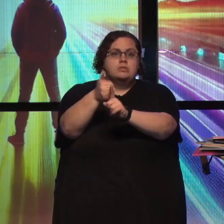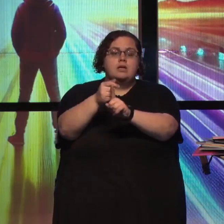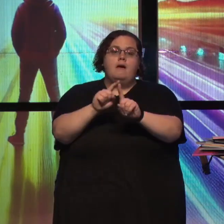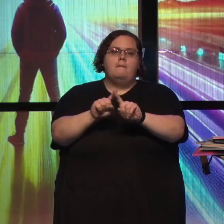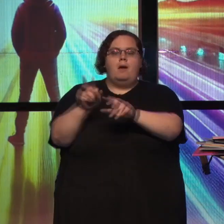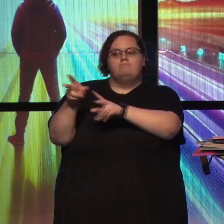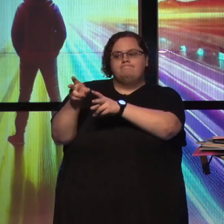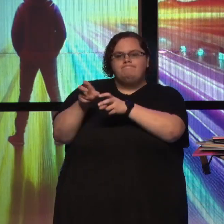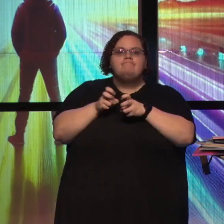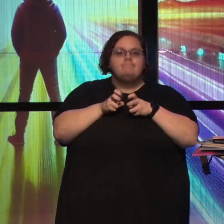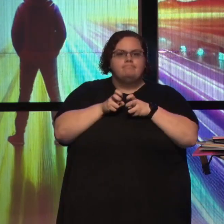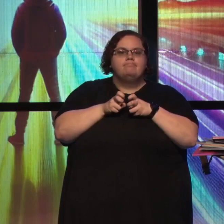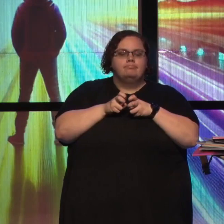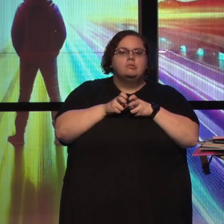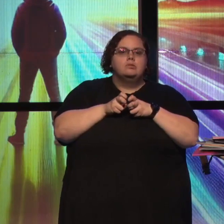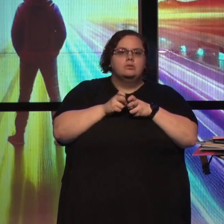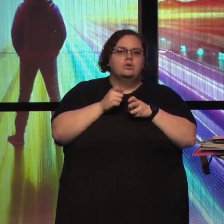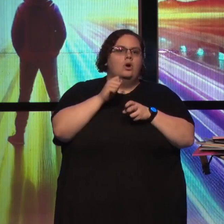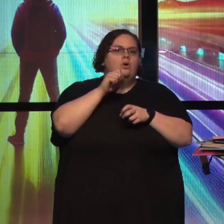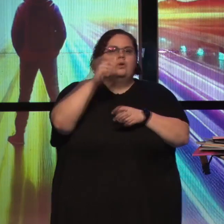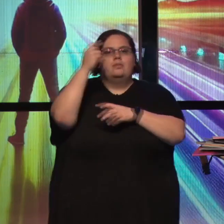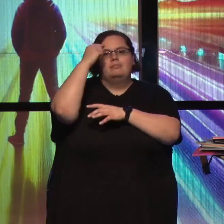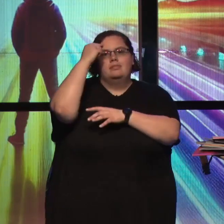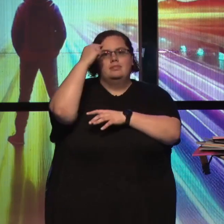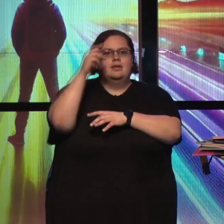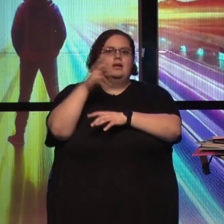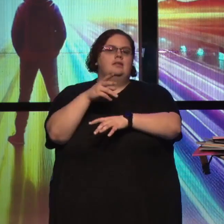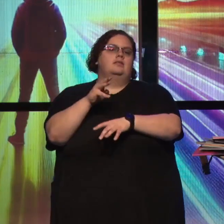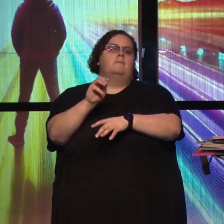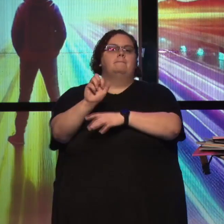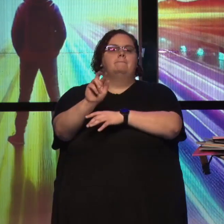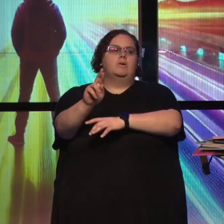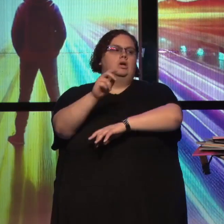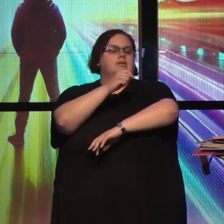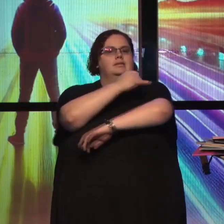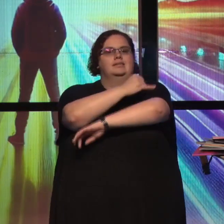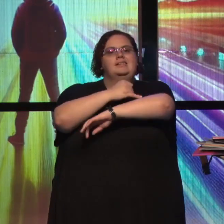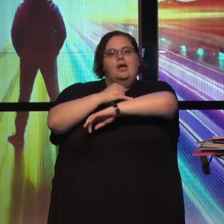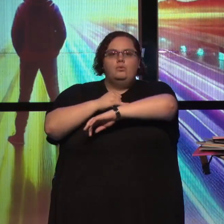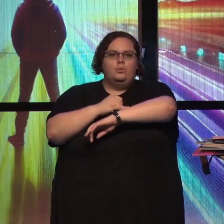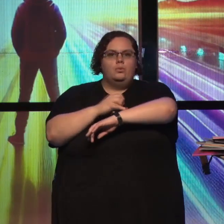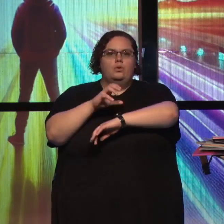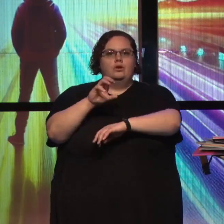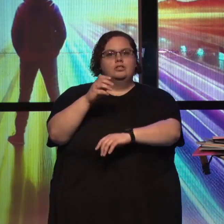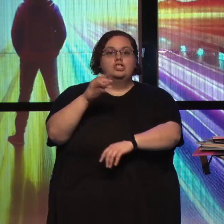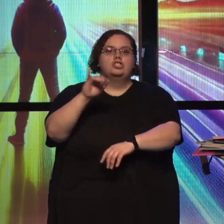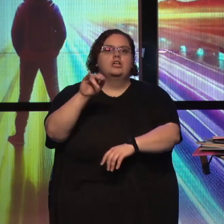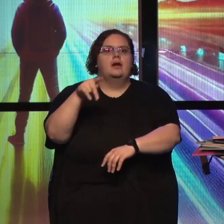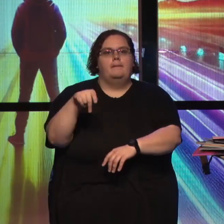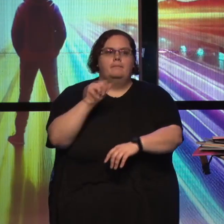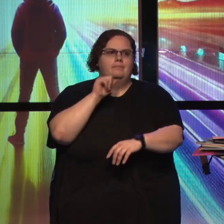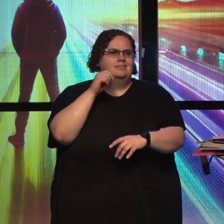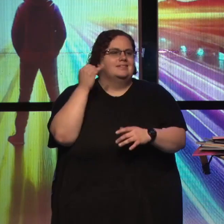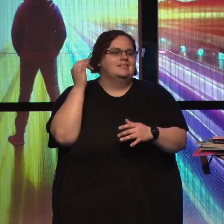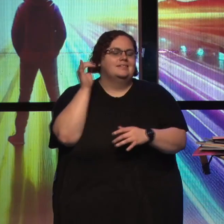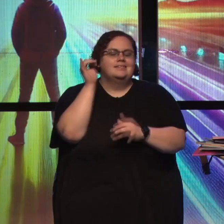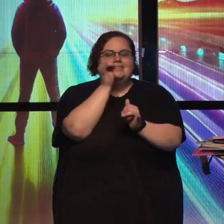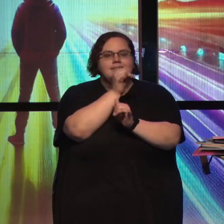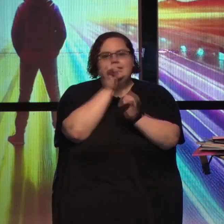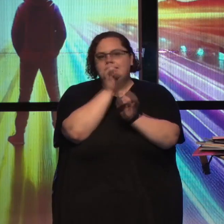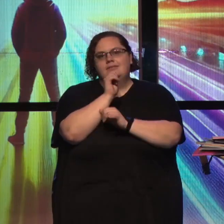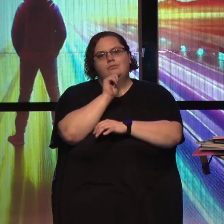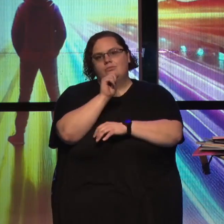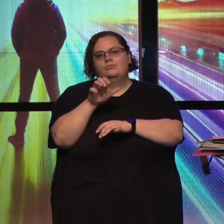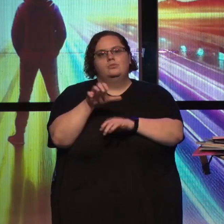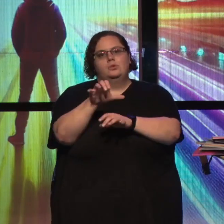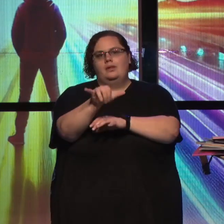don't think of mark of the beast as a tattoo or a chip. I mean, it's just silly. Don't do that, okay?